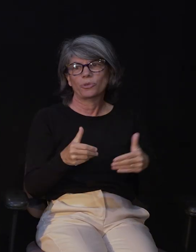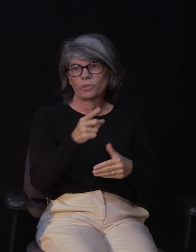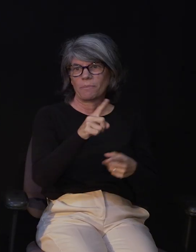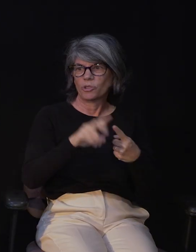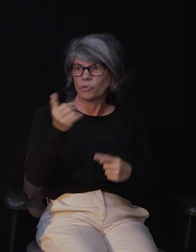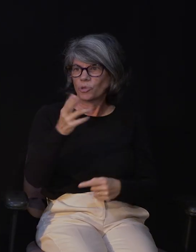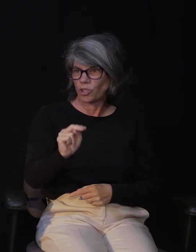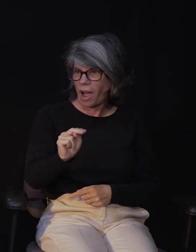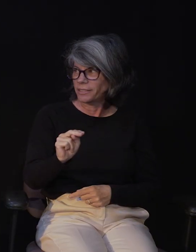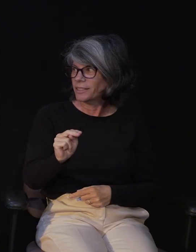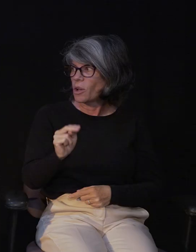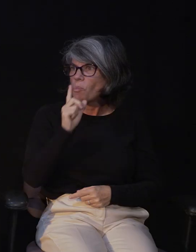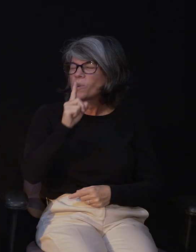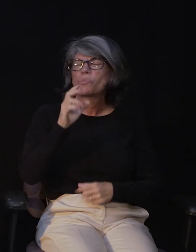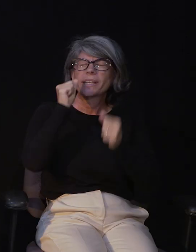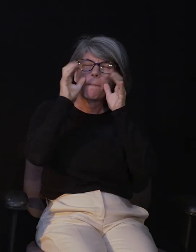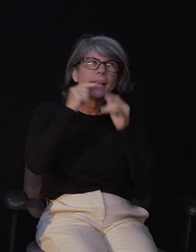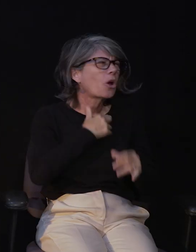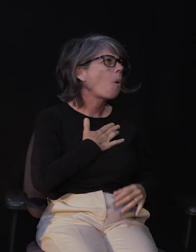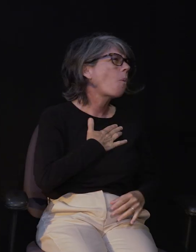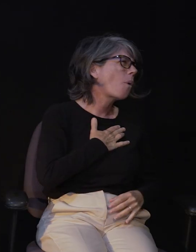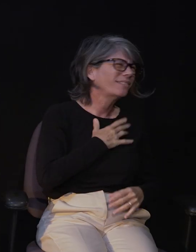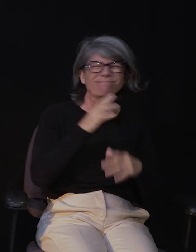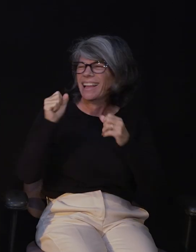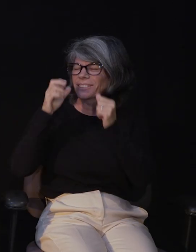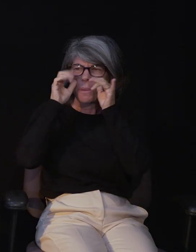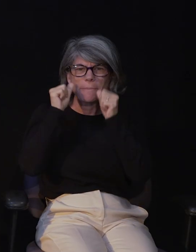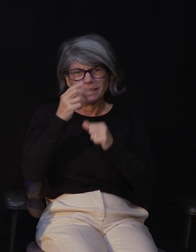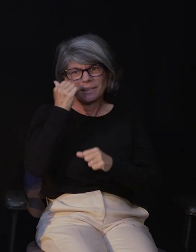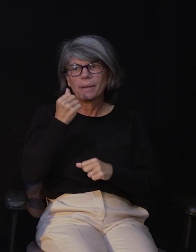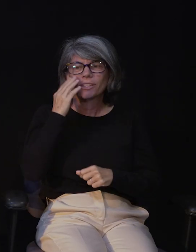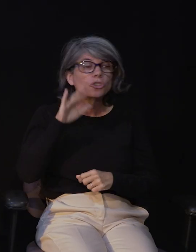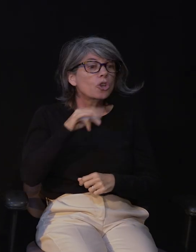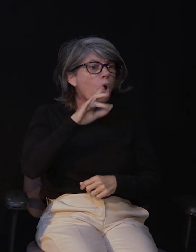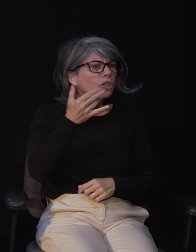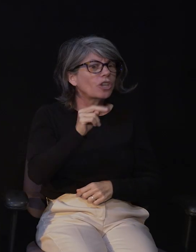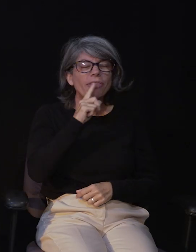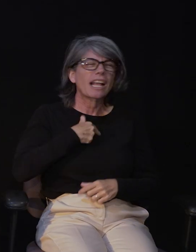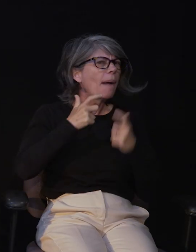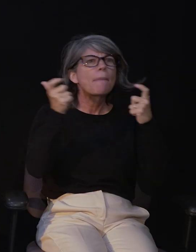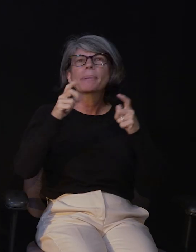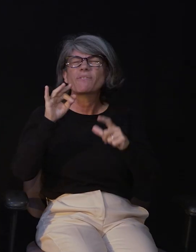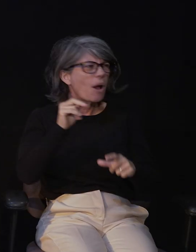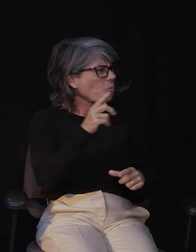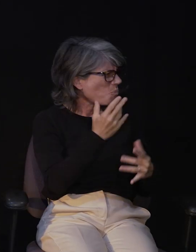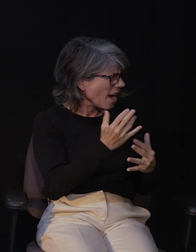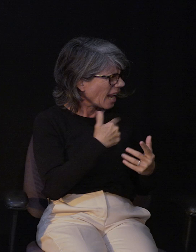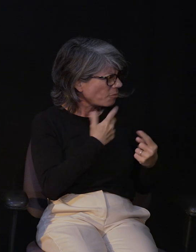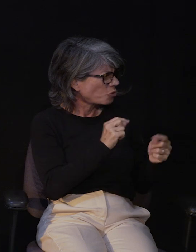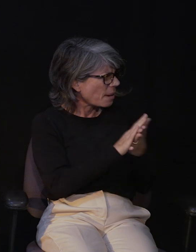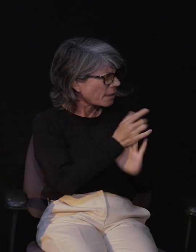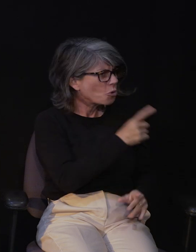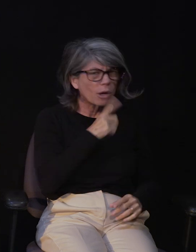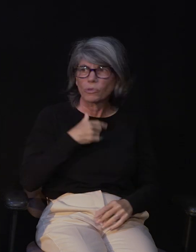to John, which was just amazing. Because they were, John was like, I'm your biggest fan. He's like, wait, I'm trying to be you.